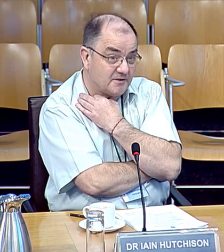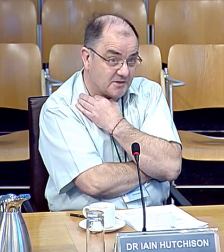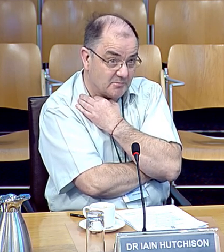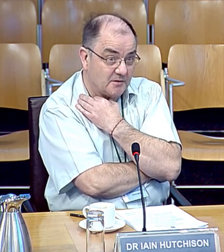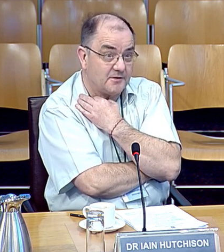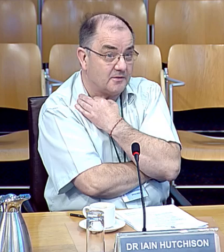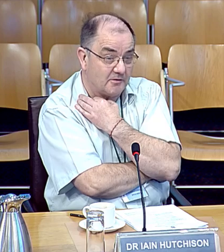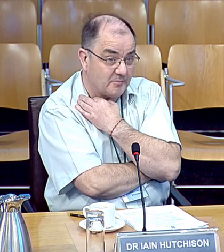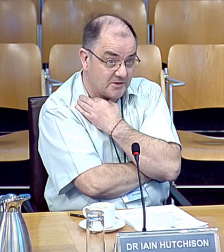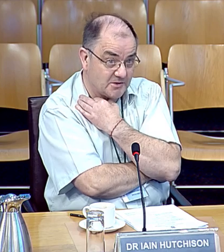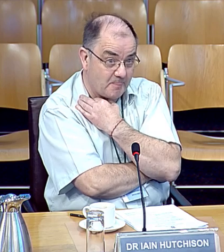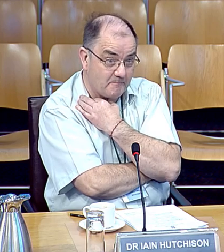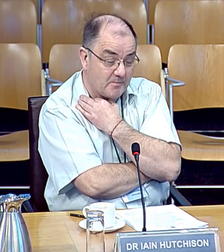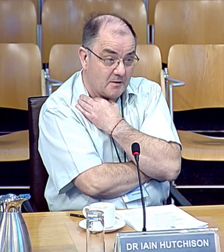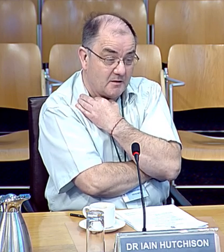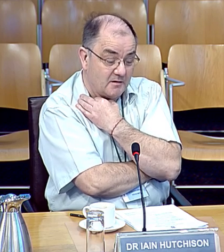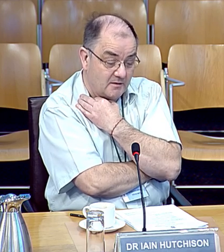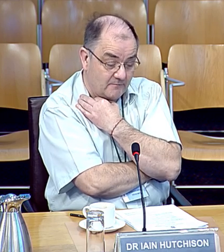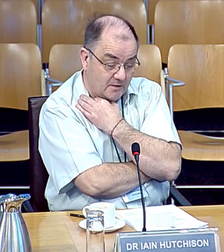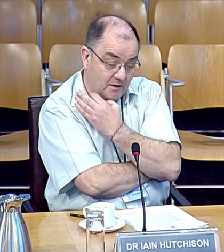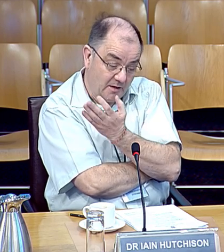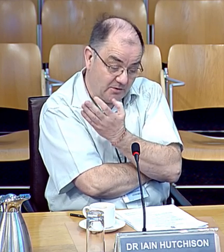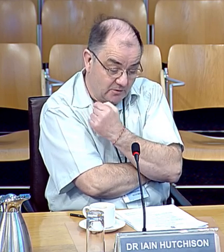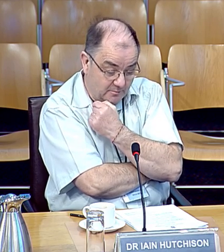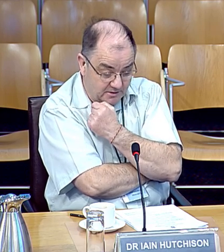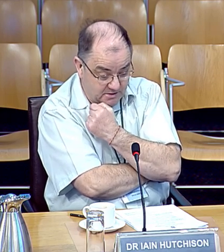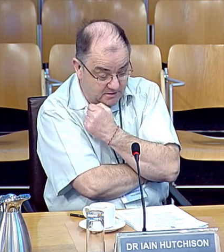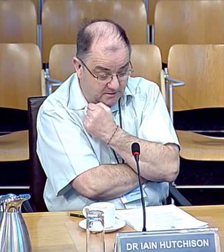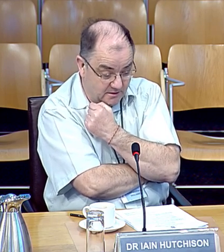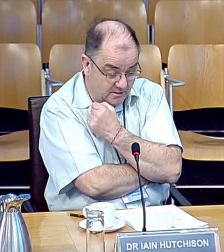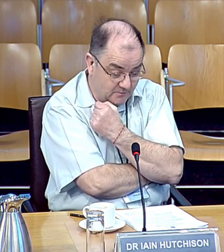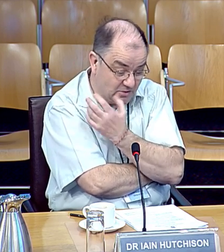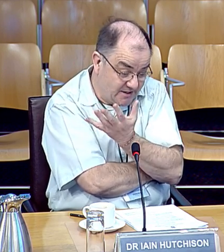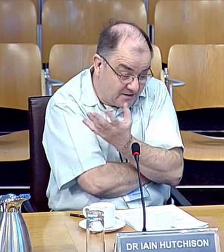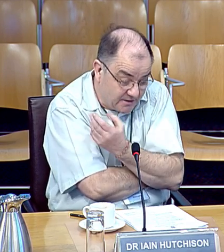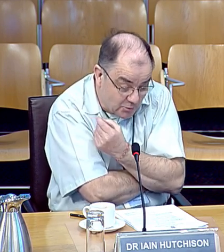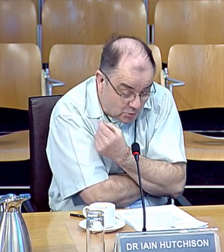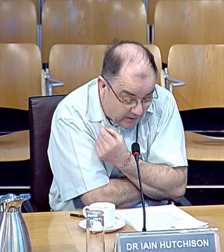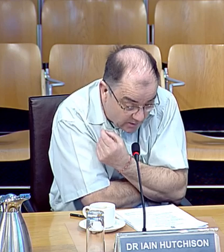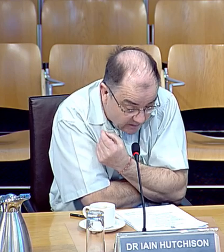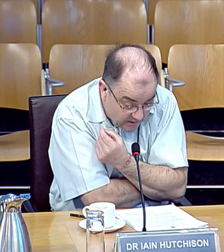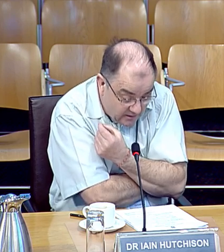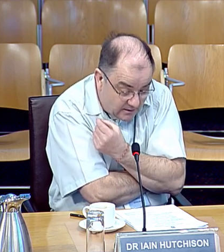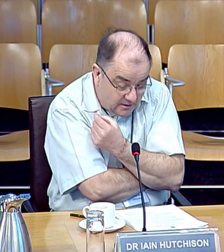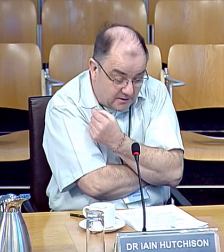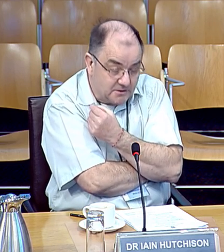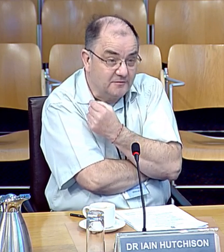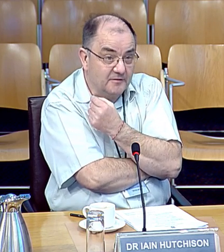the disability and not the person. Now, I might be doing that person, whose identity I don't know anyway, a disfavour,